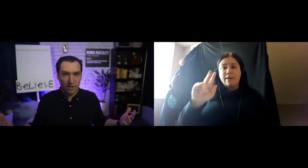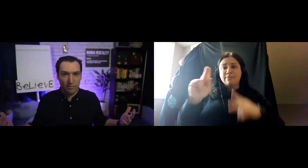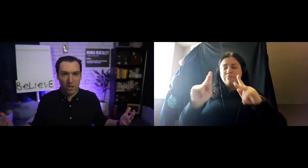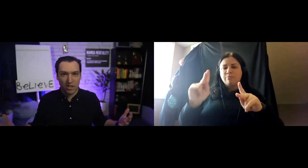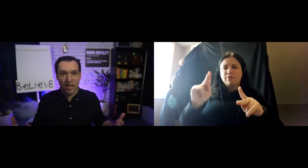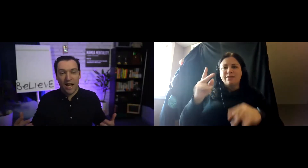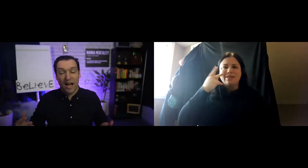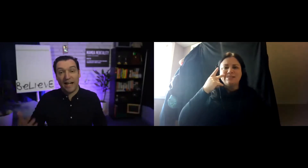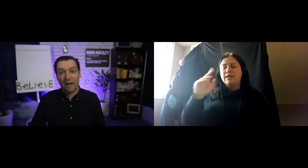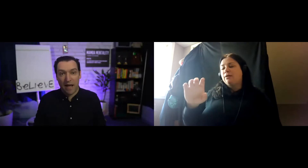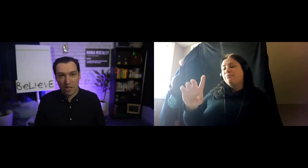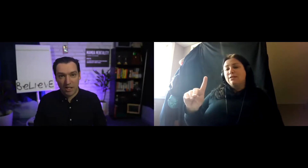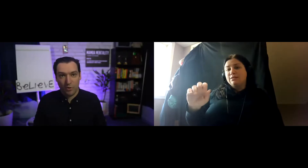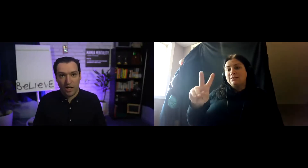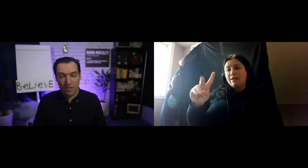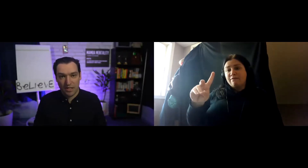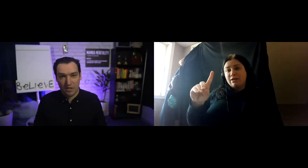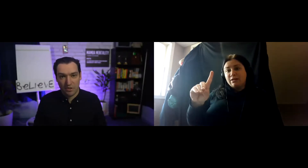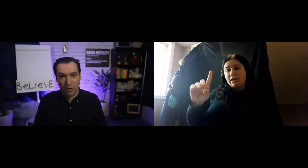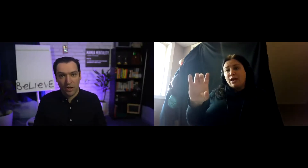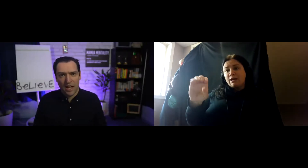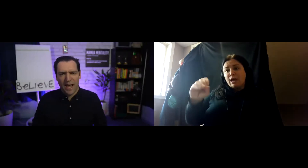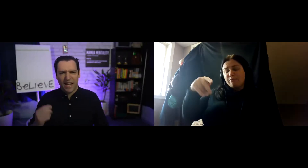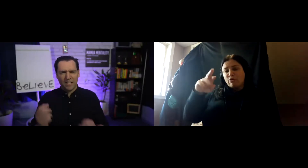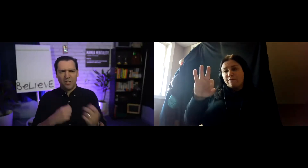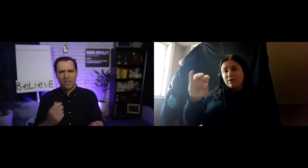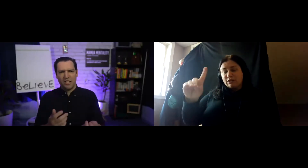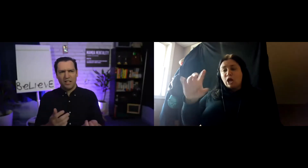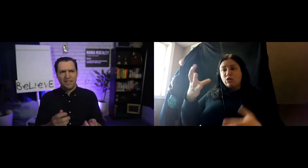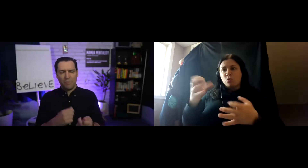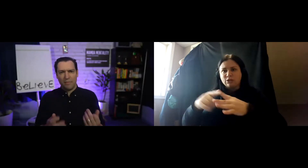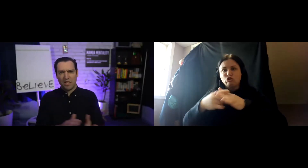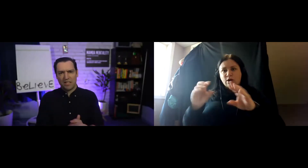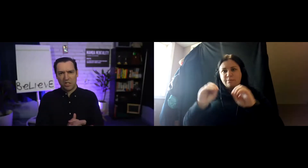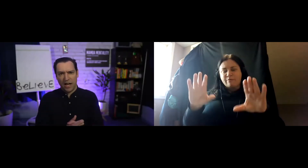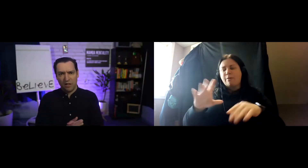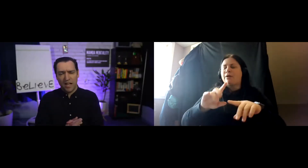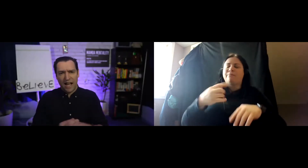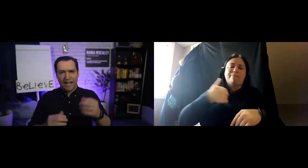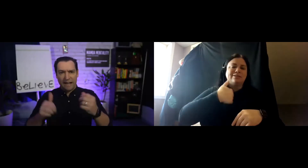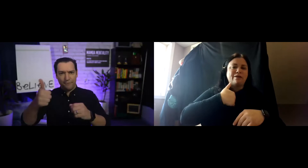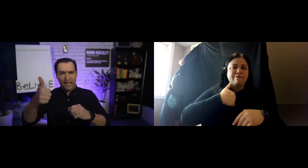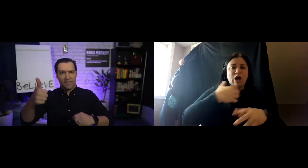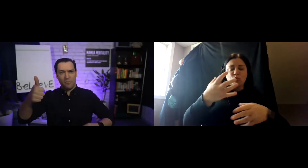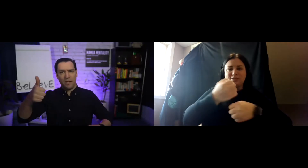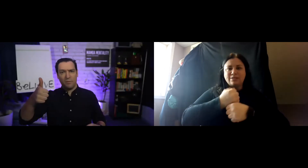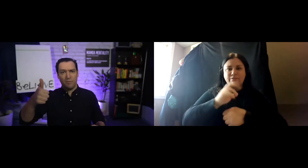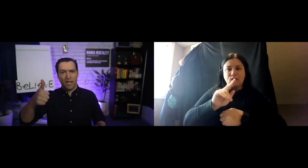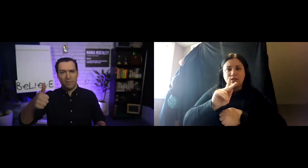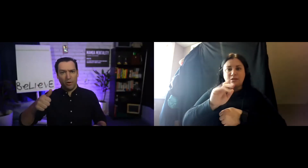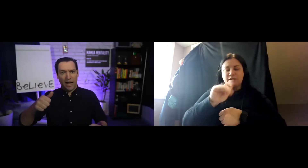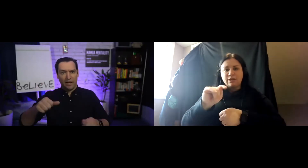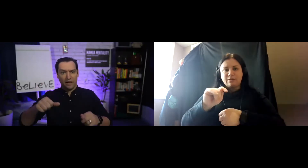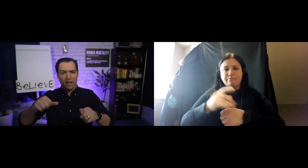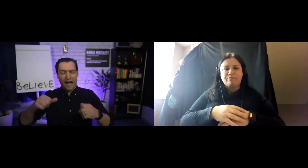want to be a magician. I got a magic kit when I was 6 years old. And I started to dabble in magic as a child. I had that fake thumb that maybe many